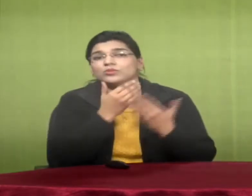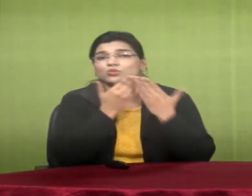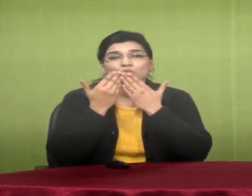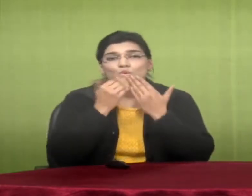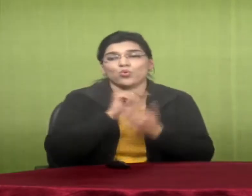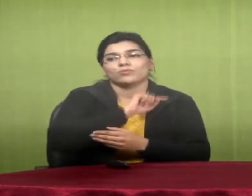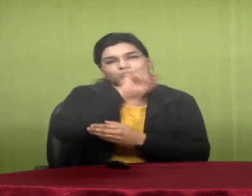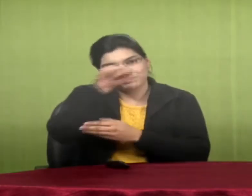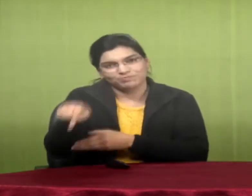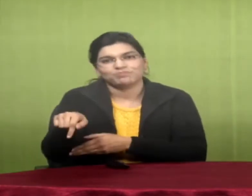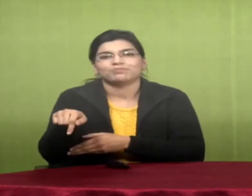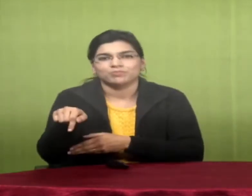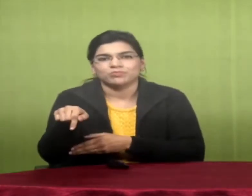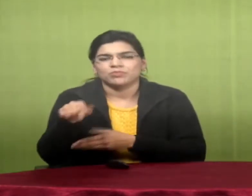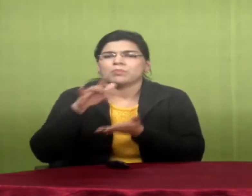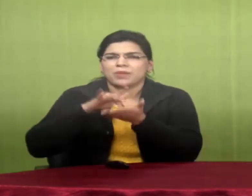Frost attended high school